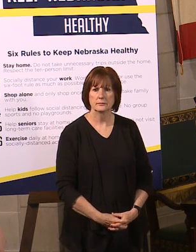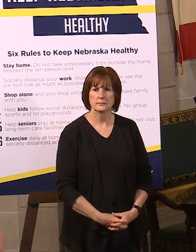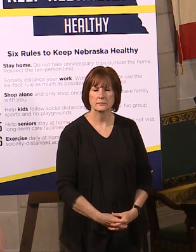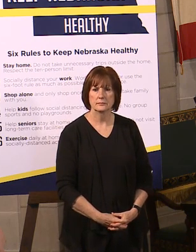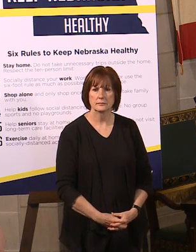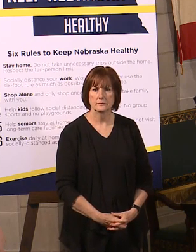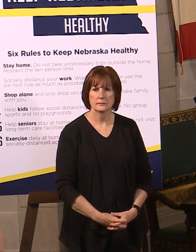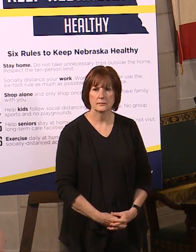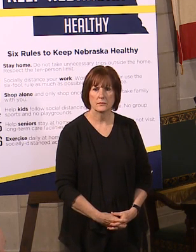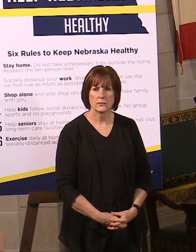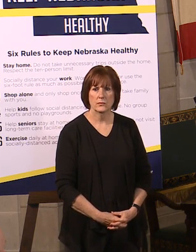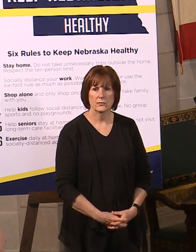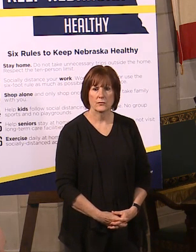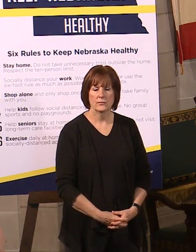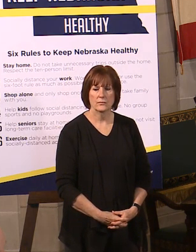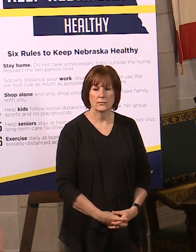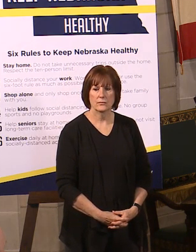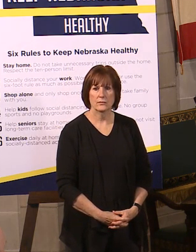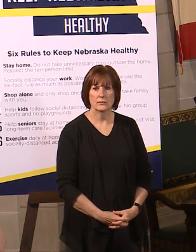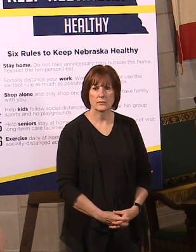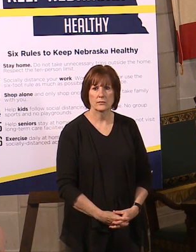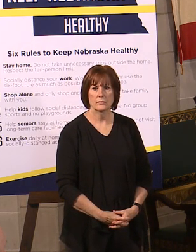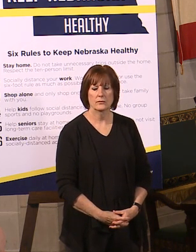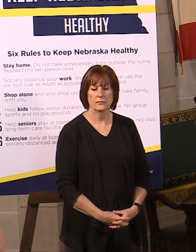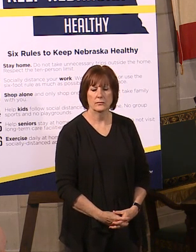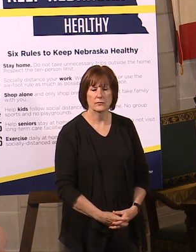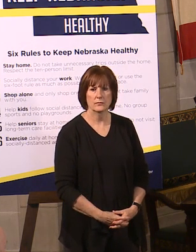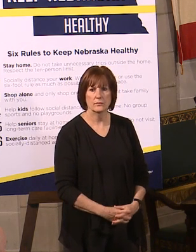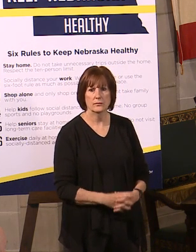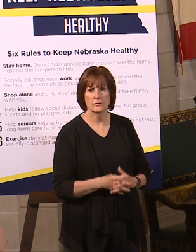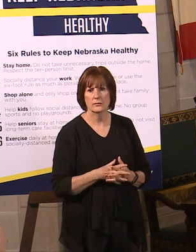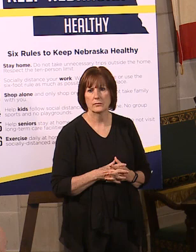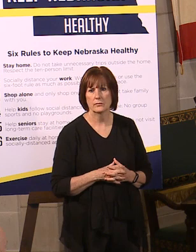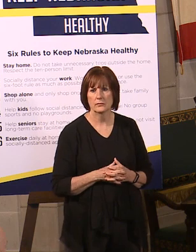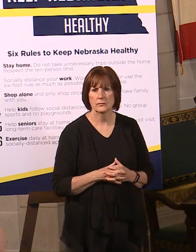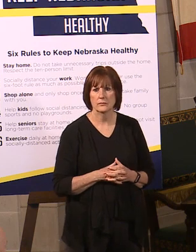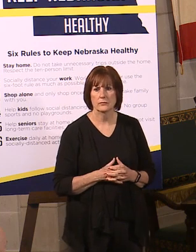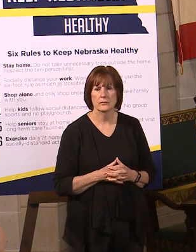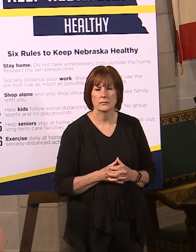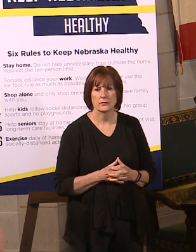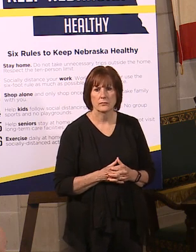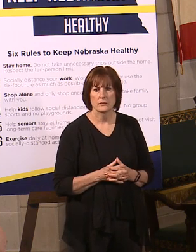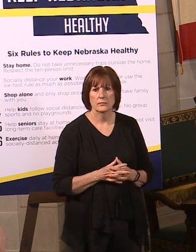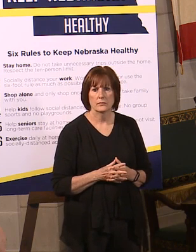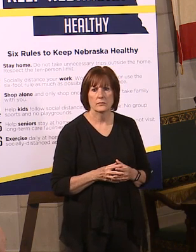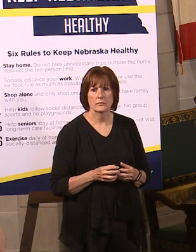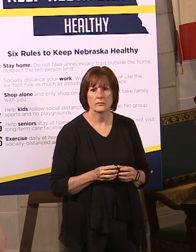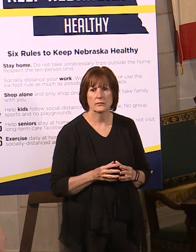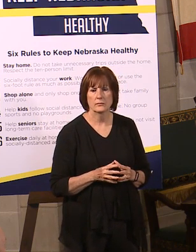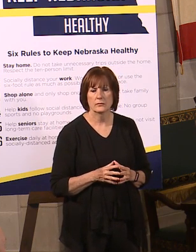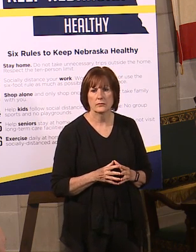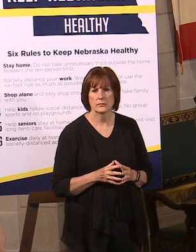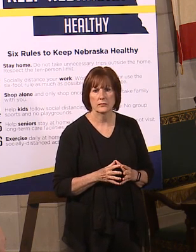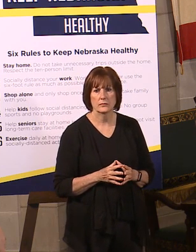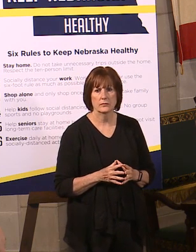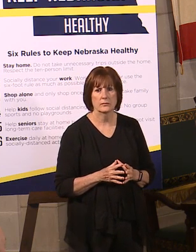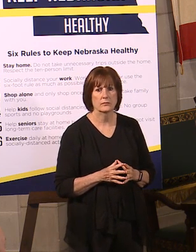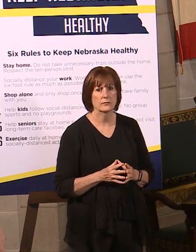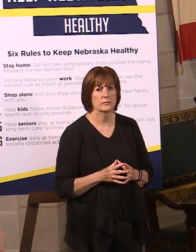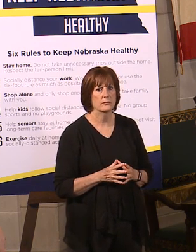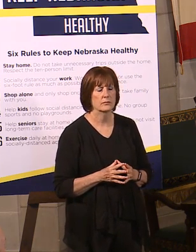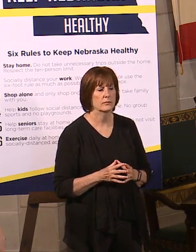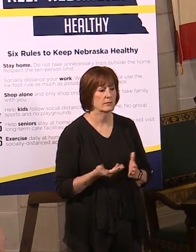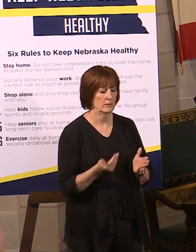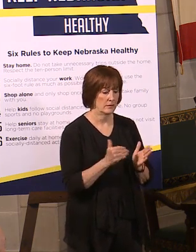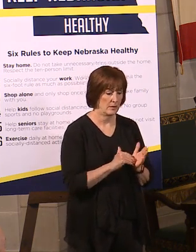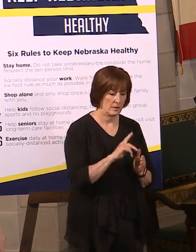none of those 5,300 inmates have shown any symptoms of the virus, and how is that possible?